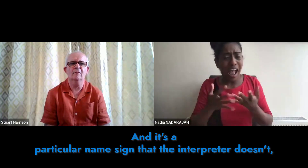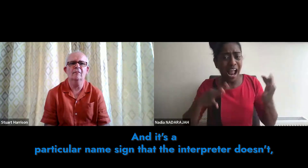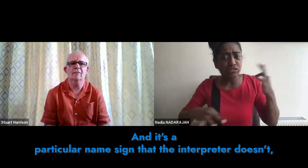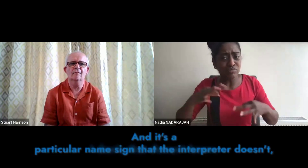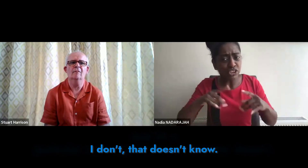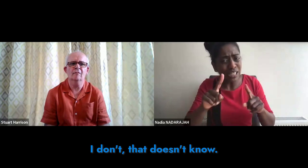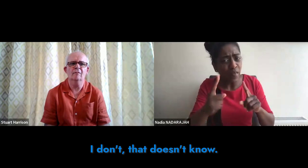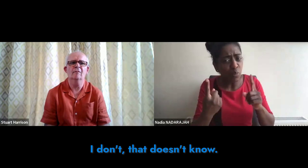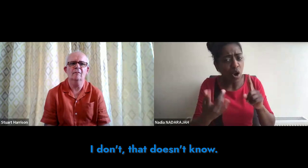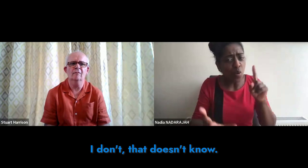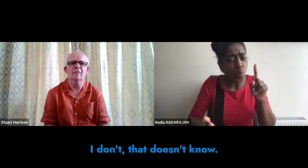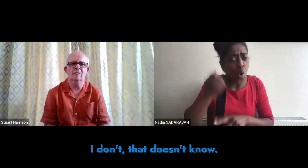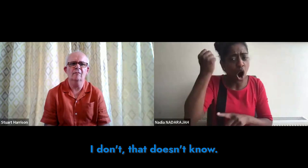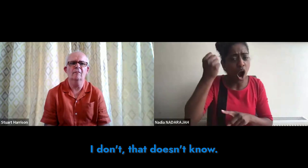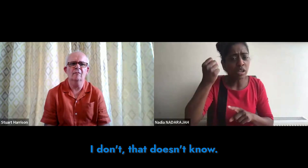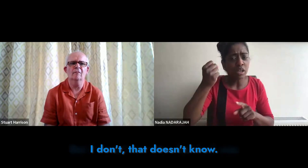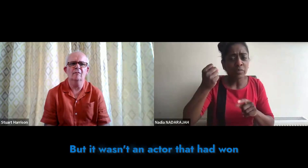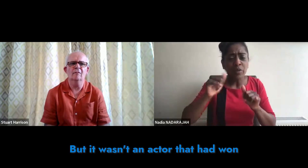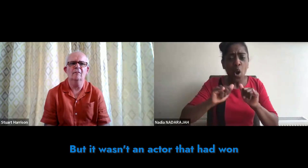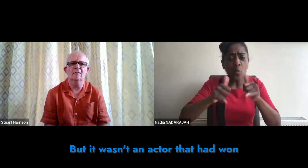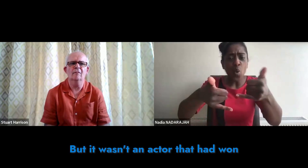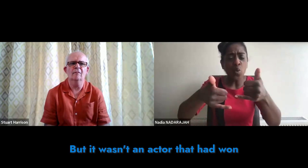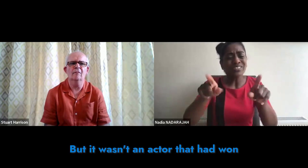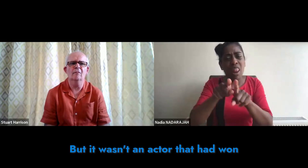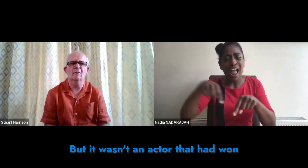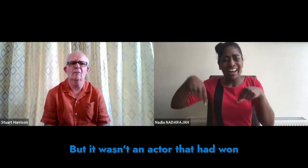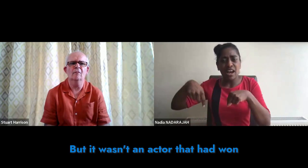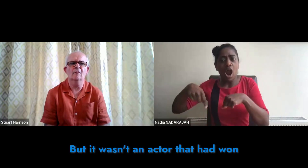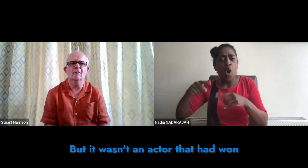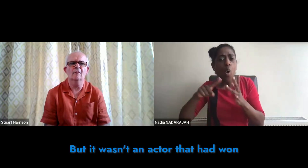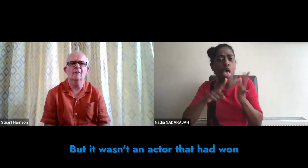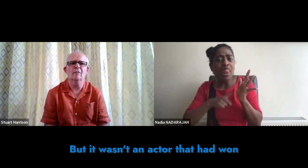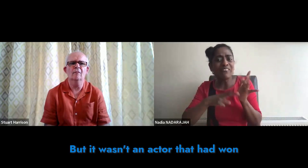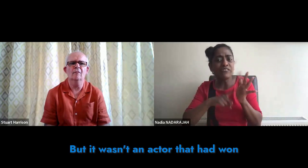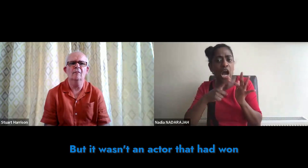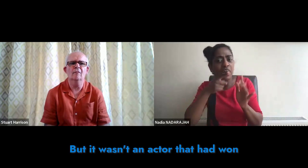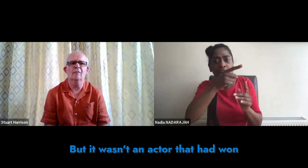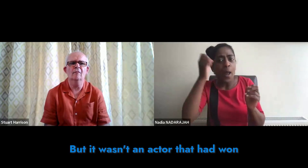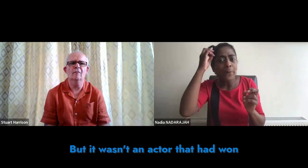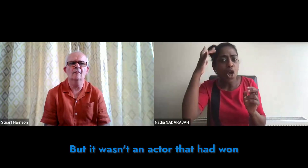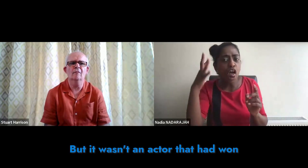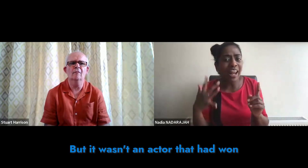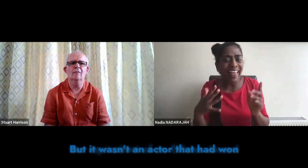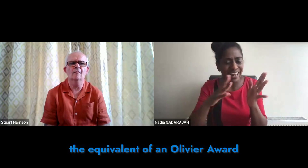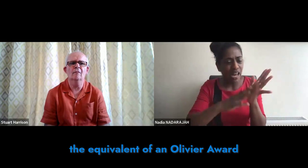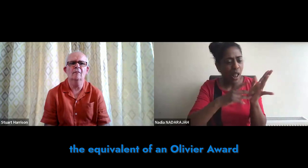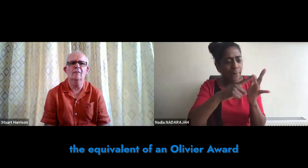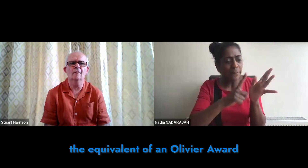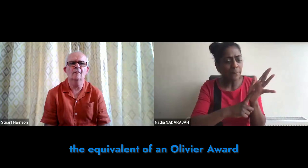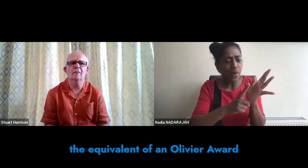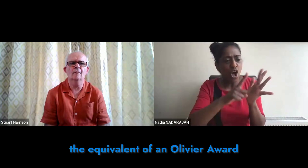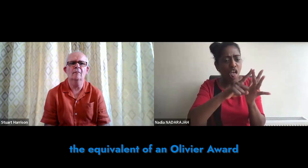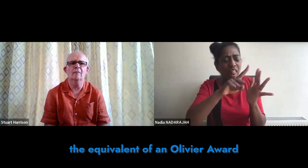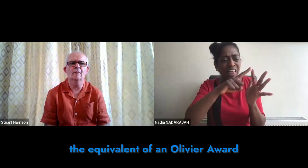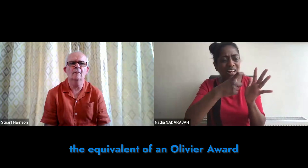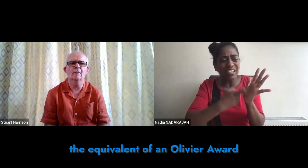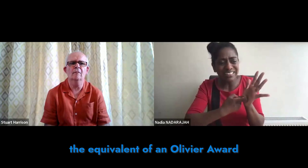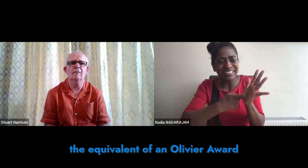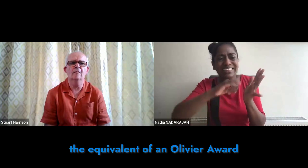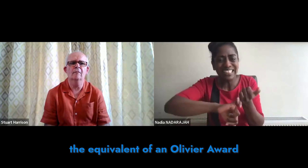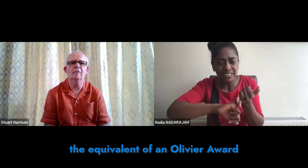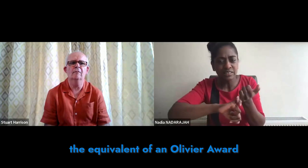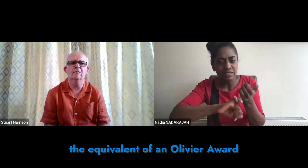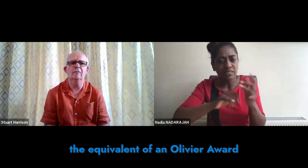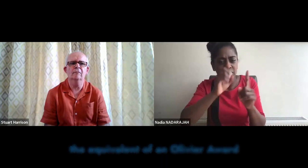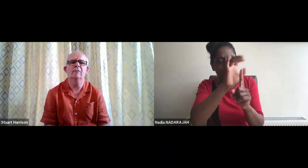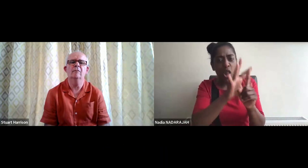interpreter doesn't know, but it was an actor that had won the equivalent of an